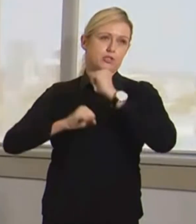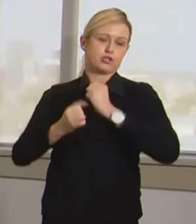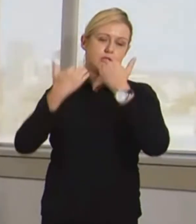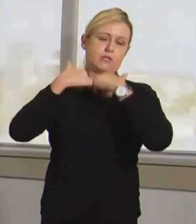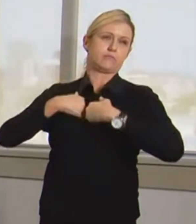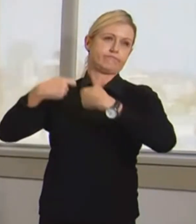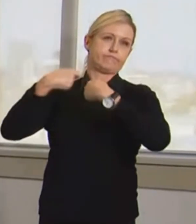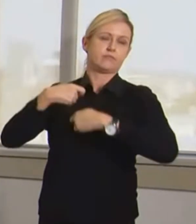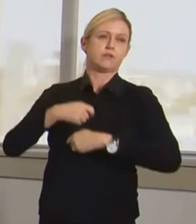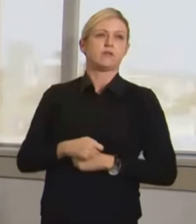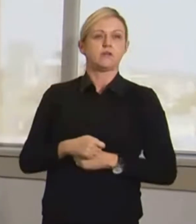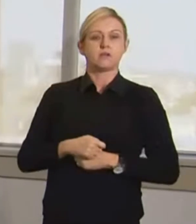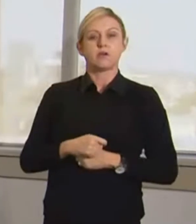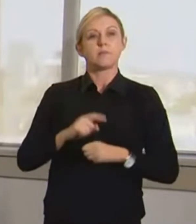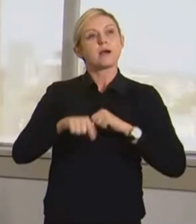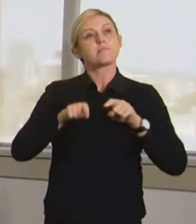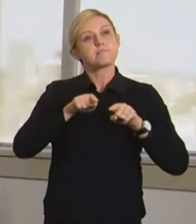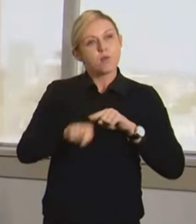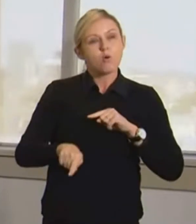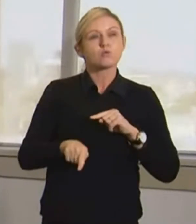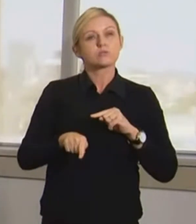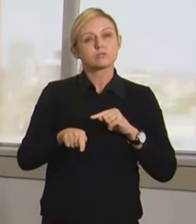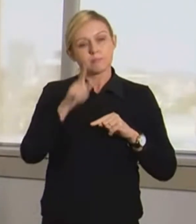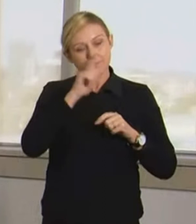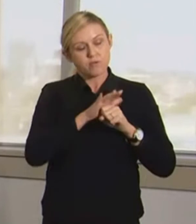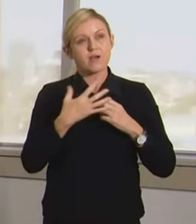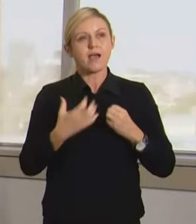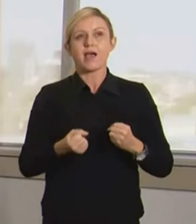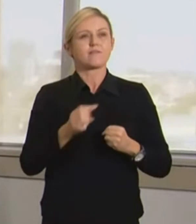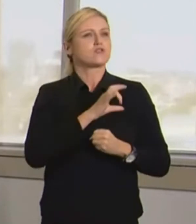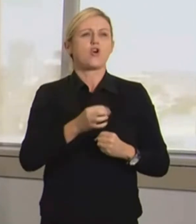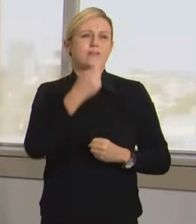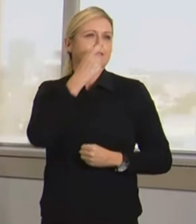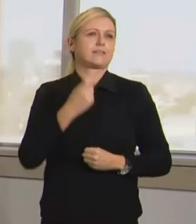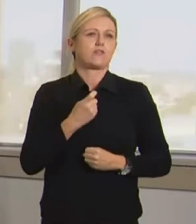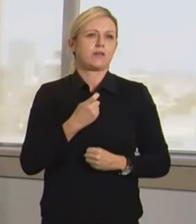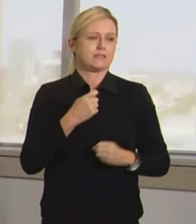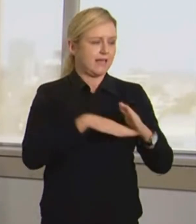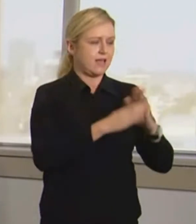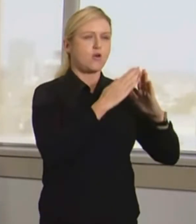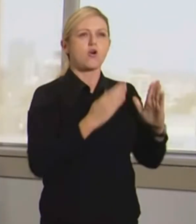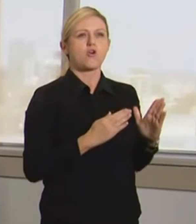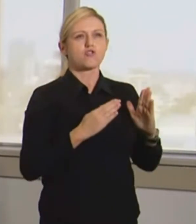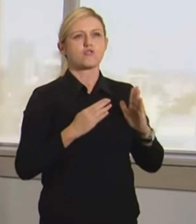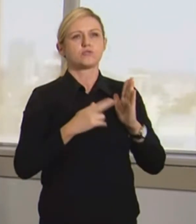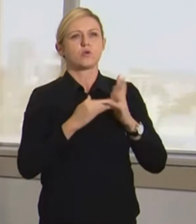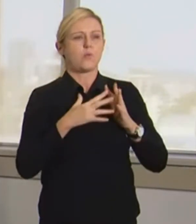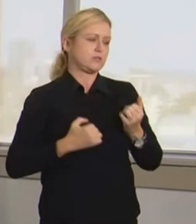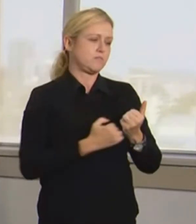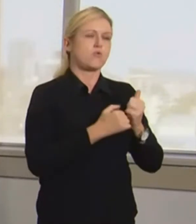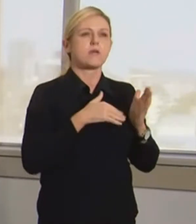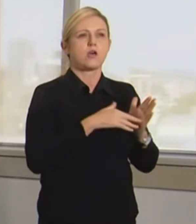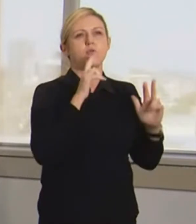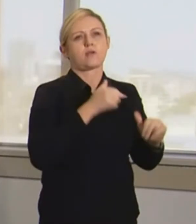and about 3/4 of the cases are non-acute out-of-hospital care. In relation to the